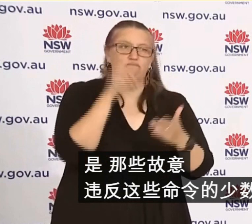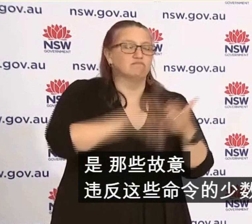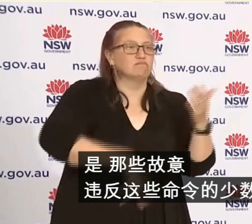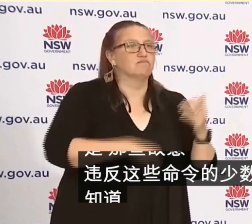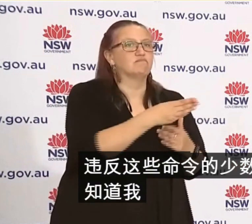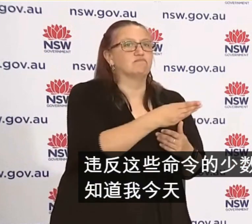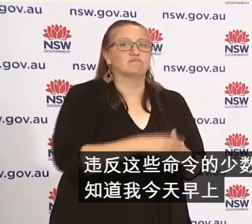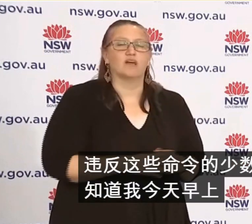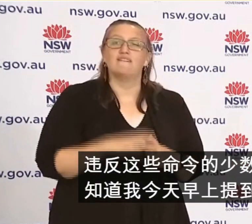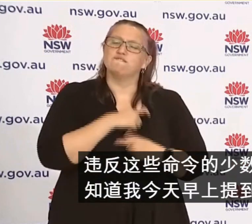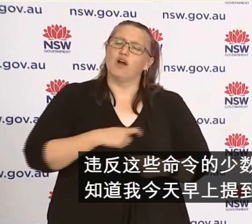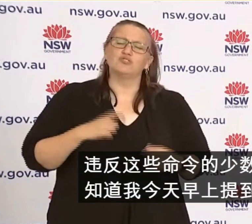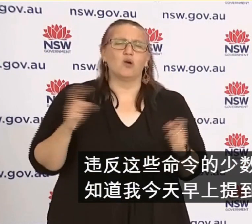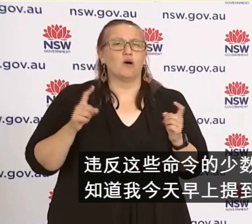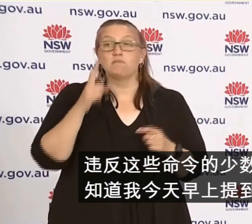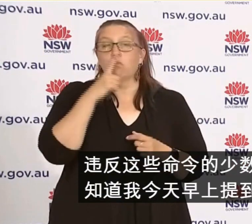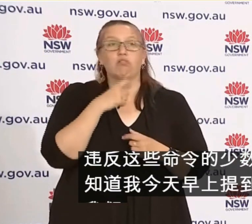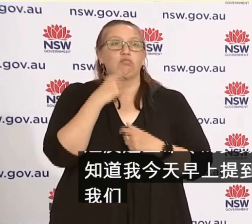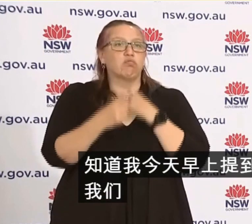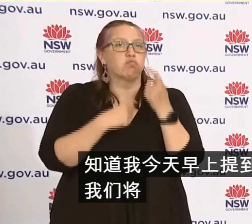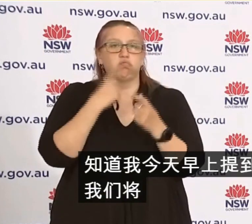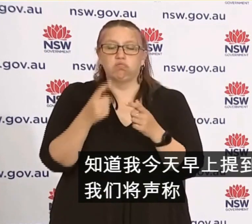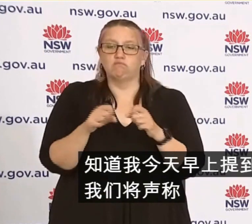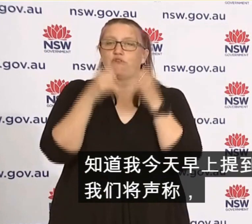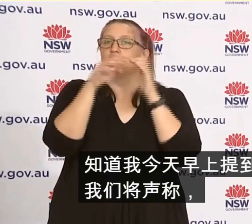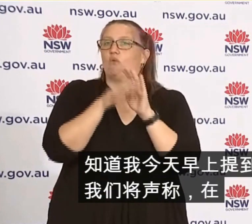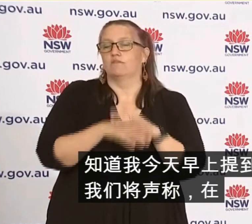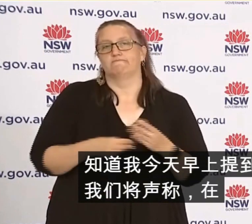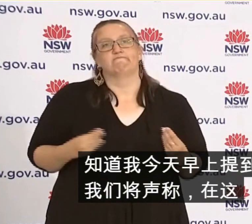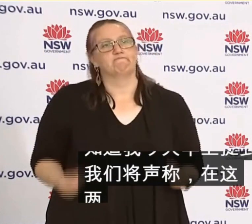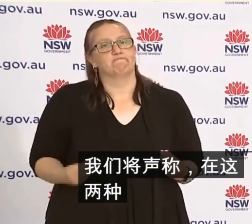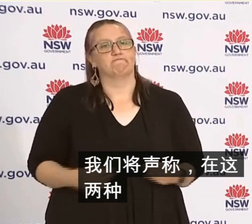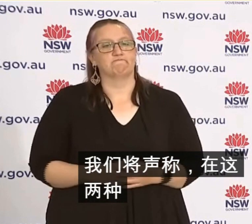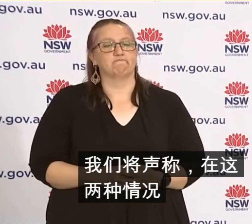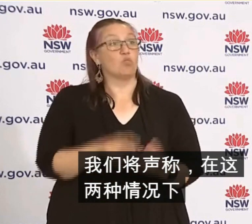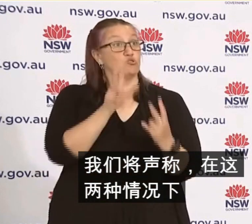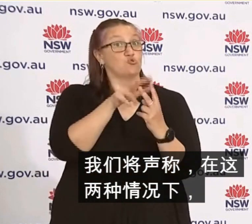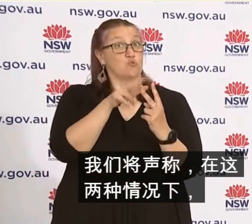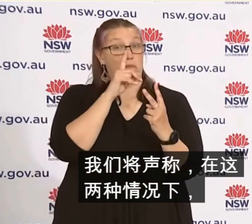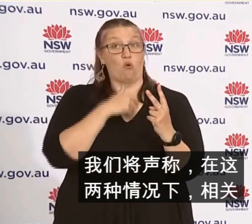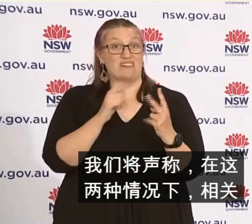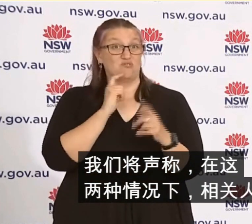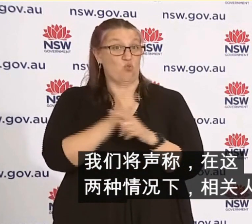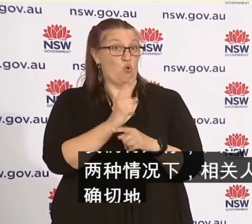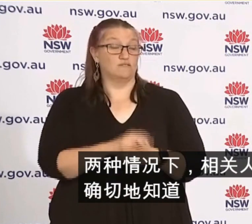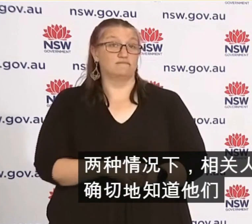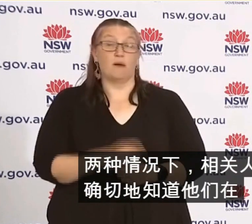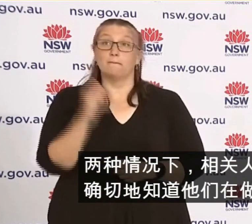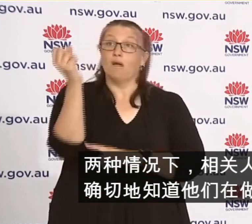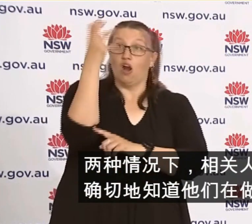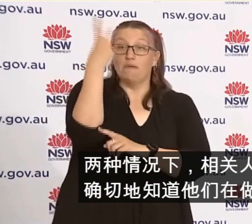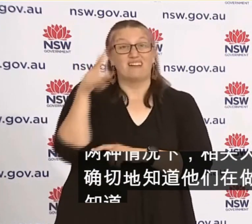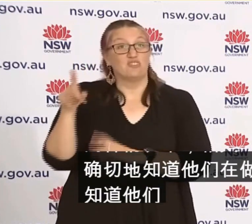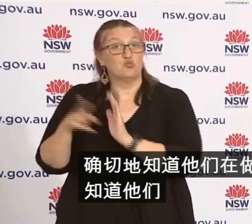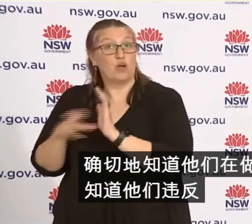orders. And the two examples that I mentioned this morning, we will be alleging that in both of those circumstances, those involved knew exactly what